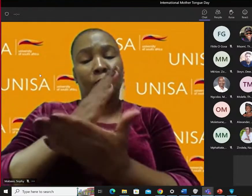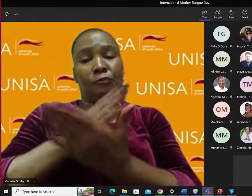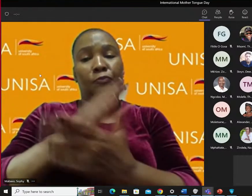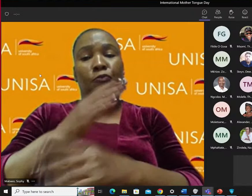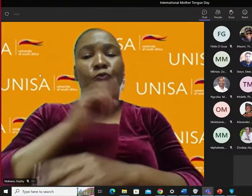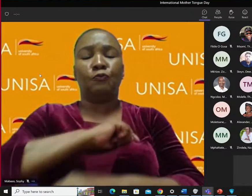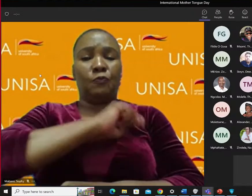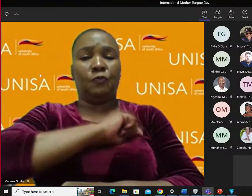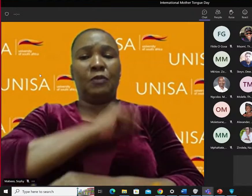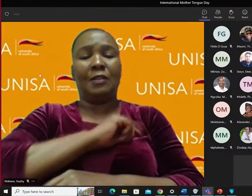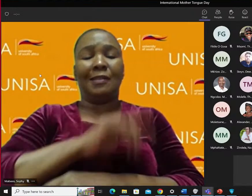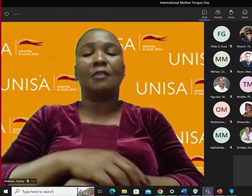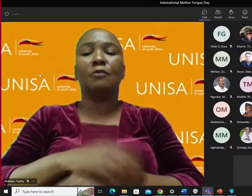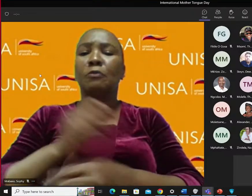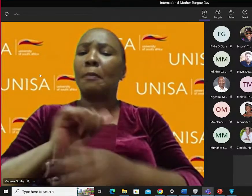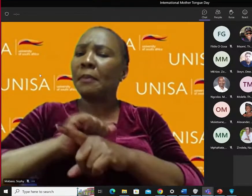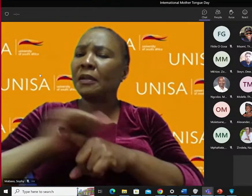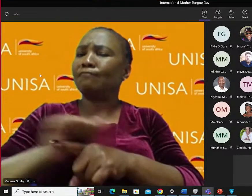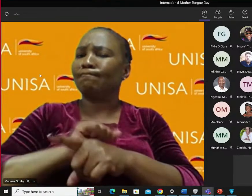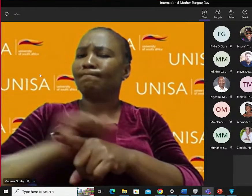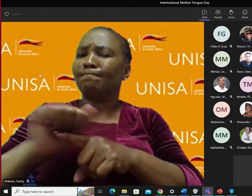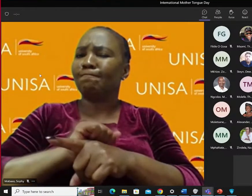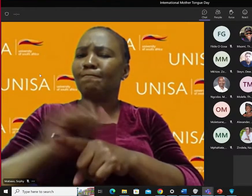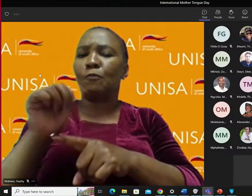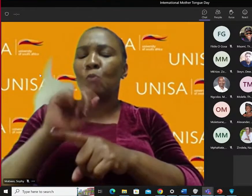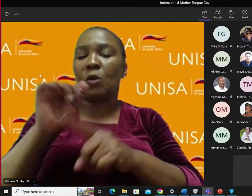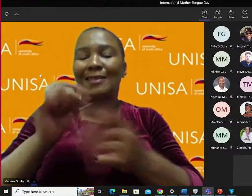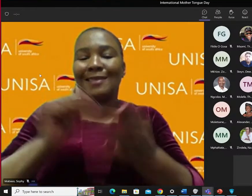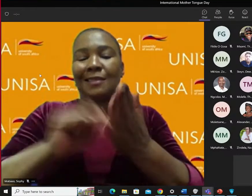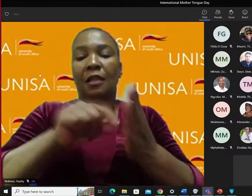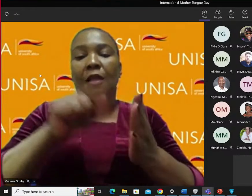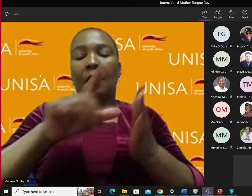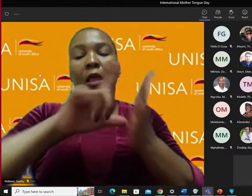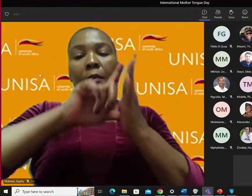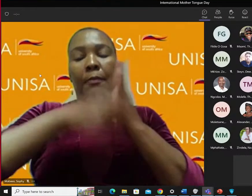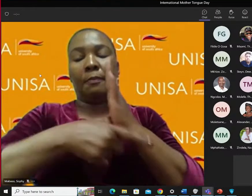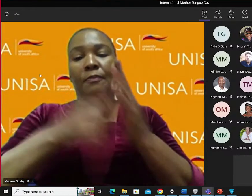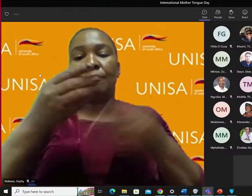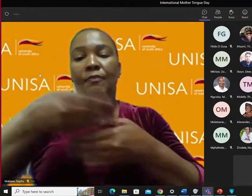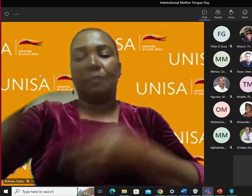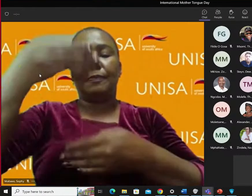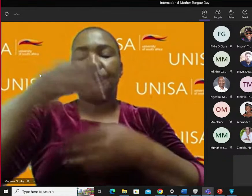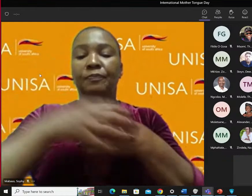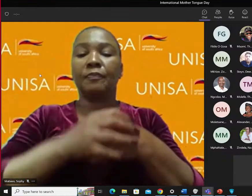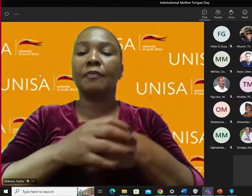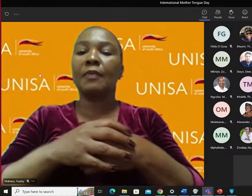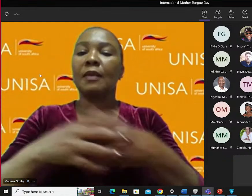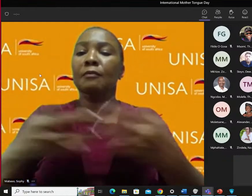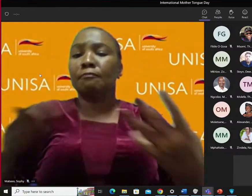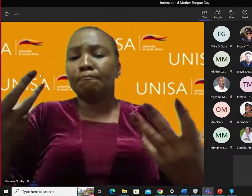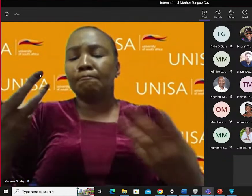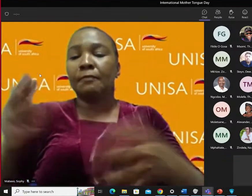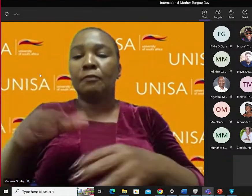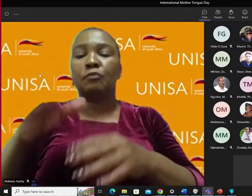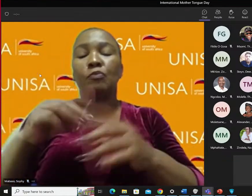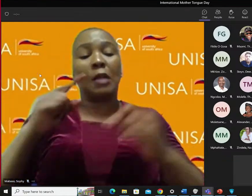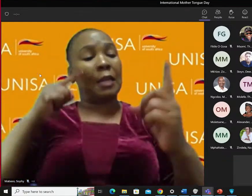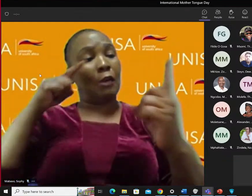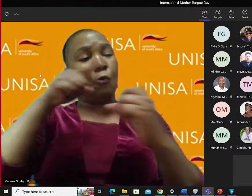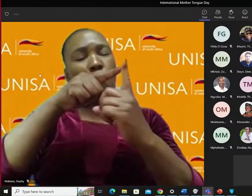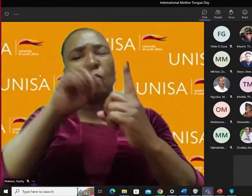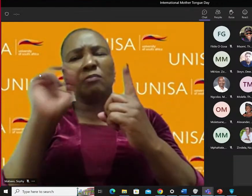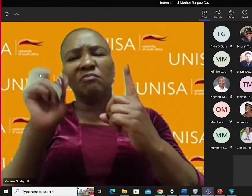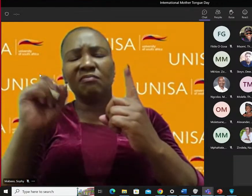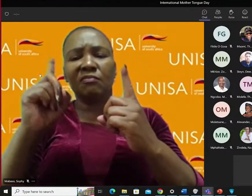we practice what is written on that paper. The ultimate goal of the